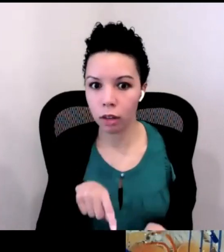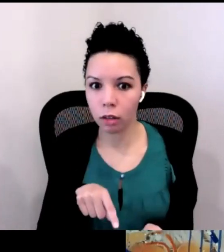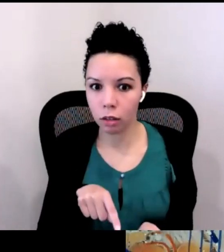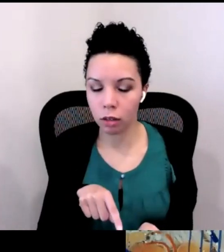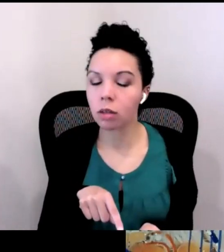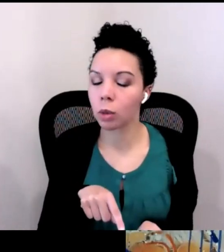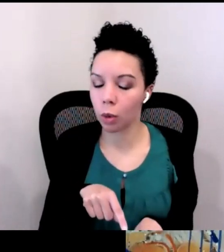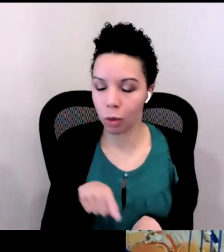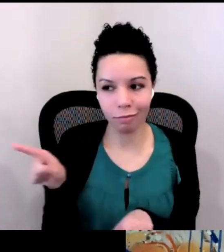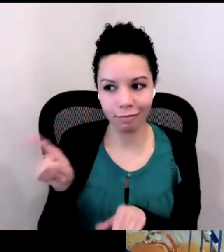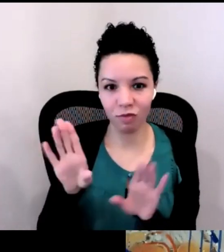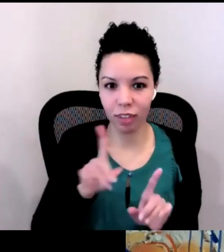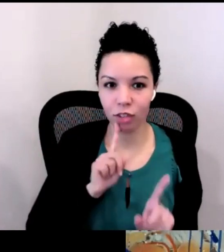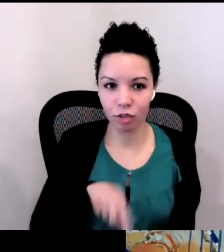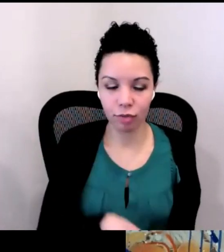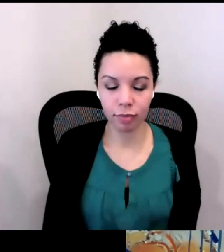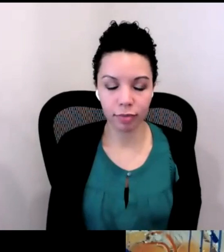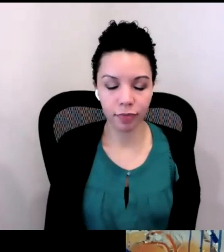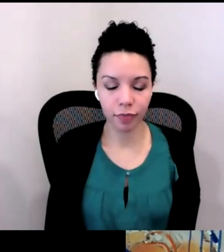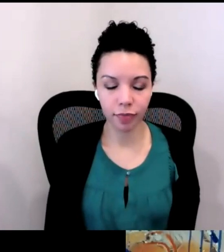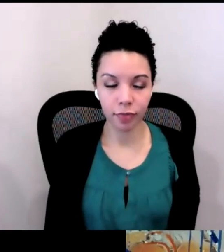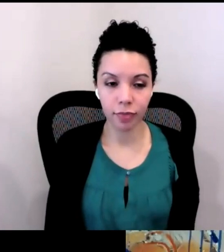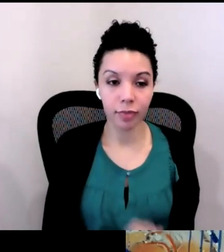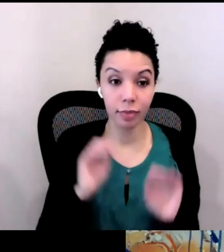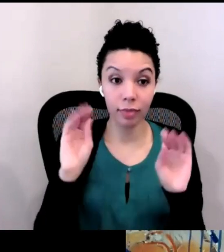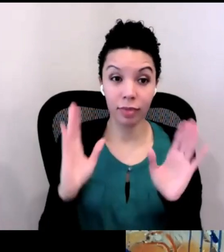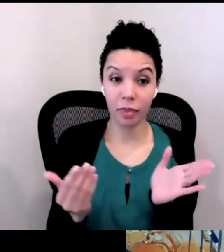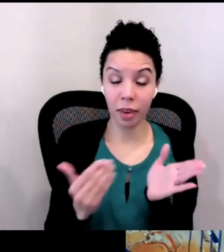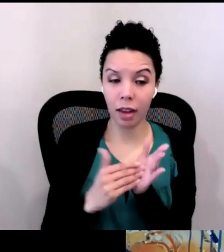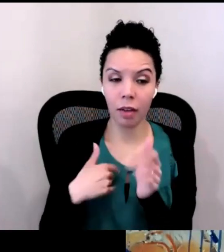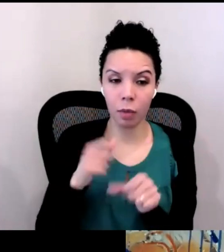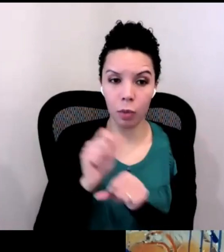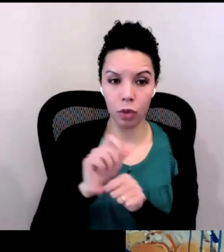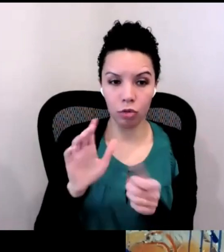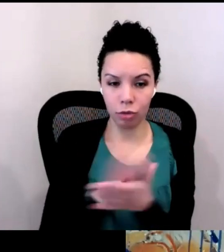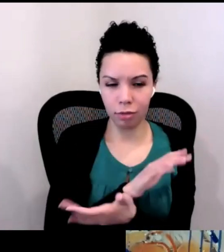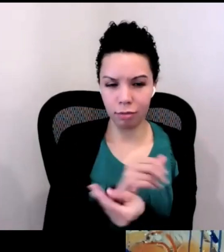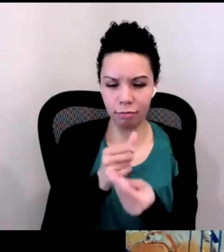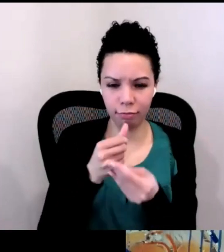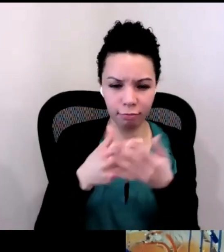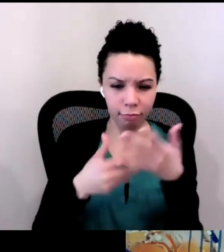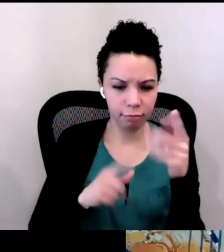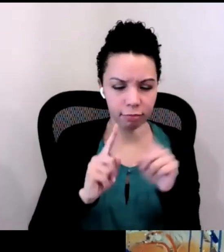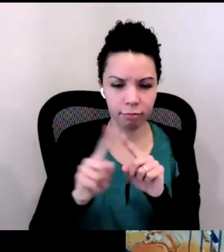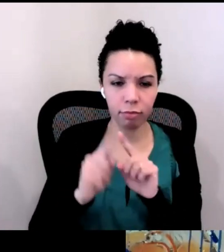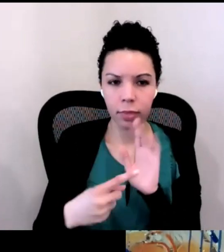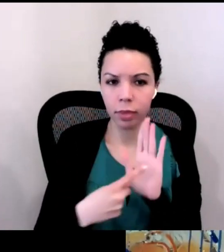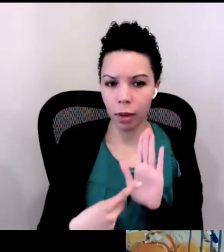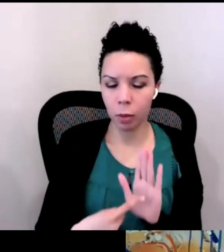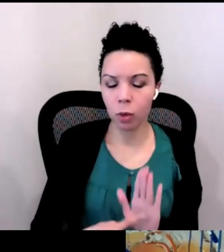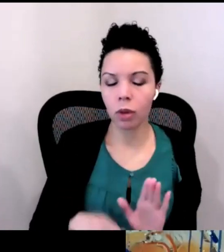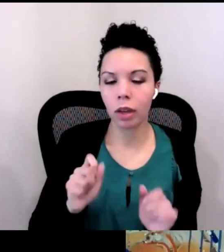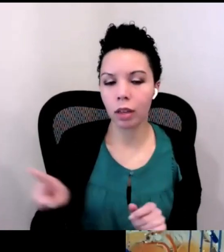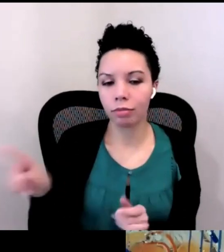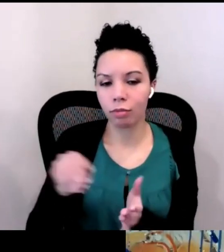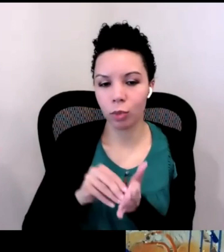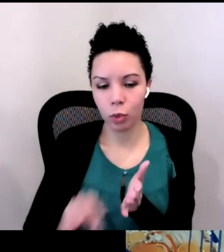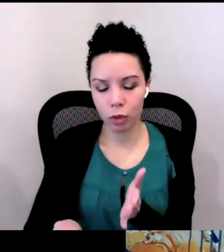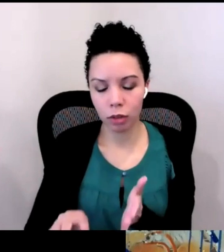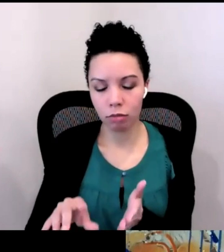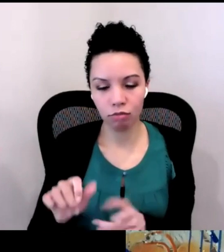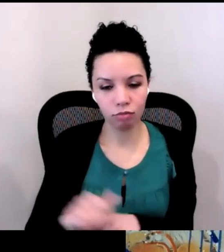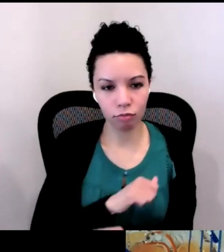and I'll give you the offer again. That's a worksheet with several other examples like that, so students can practice